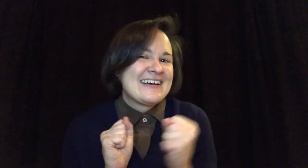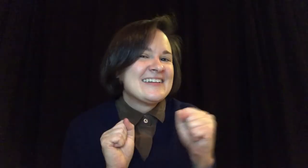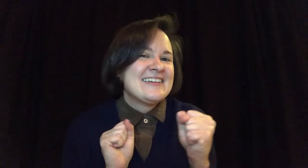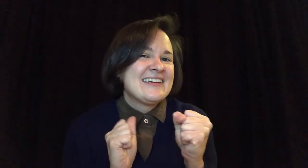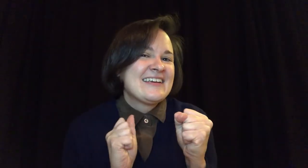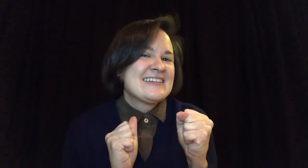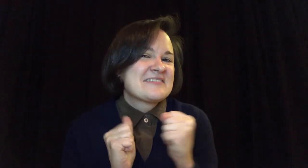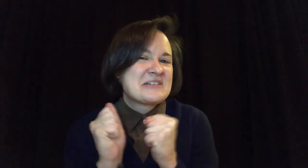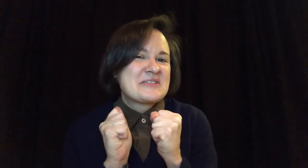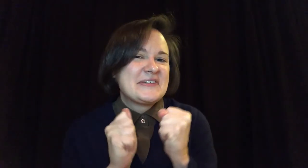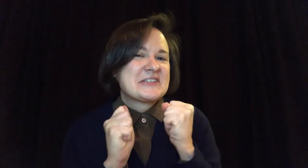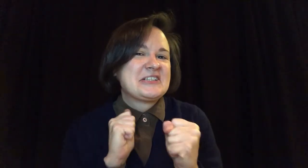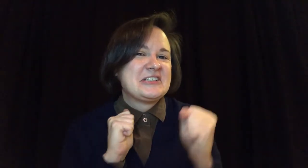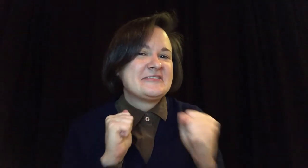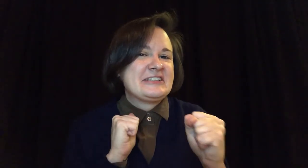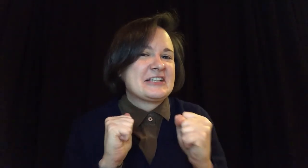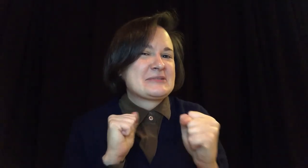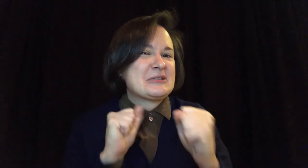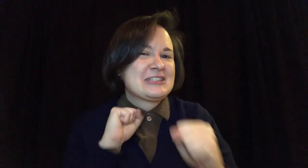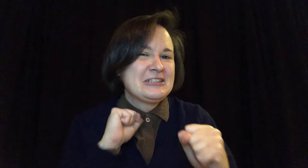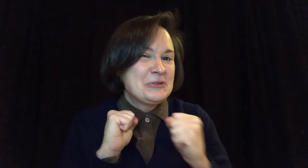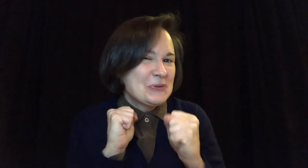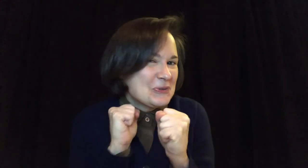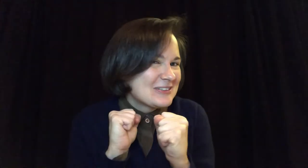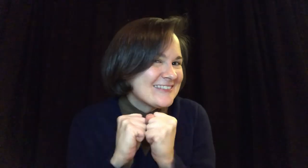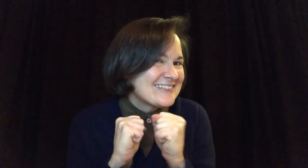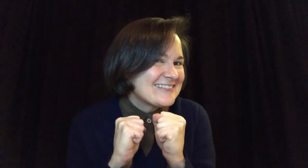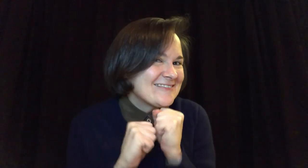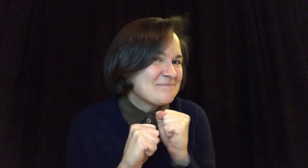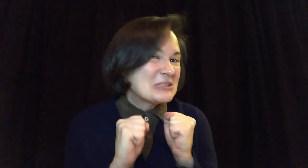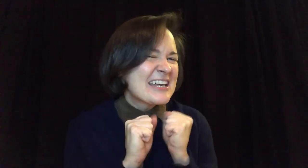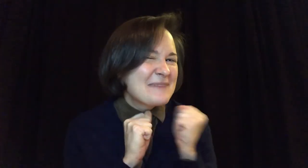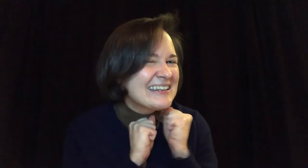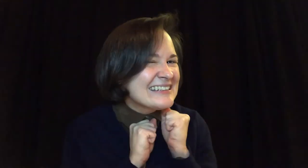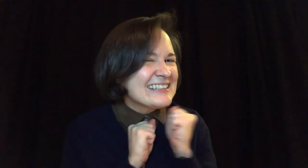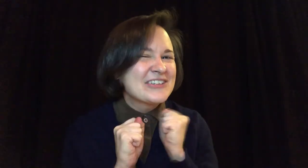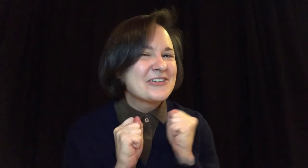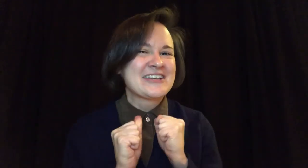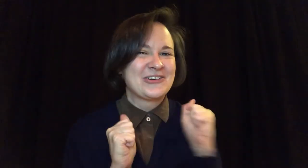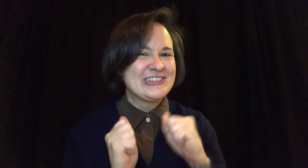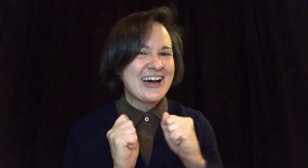And sometimes it feels good to do what you're not supposed to do. Push that button, even though they told you not